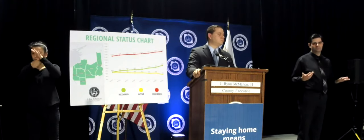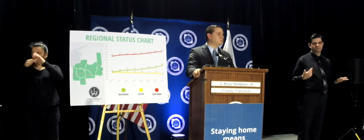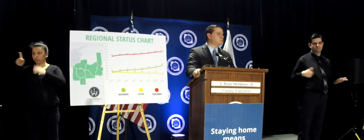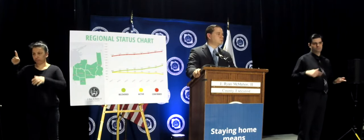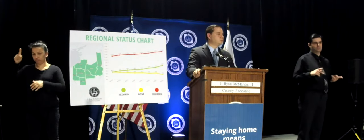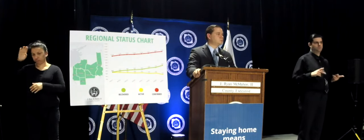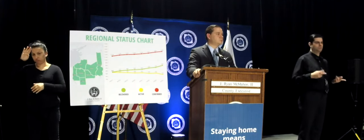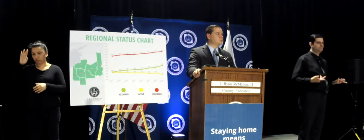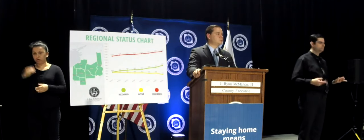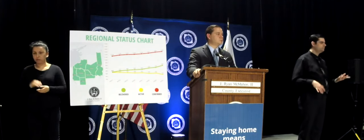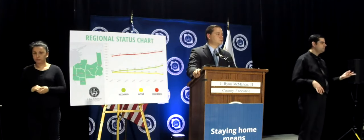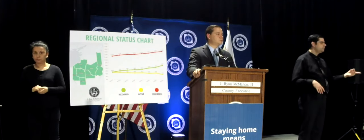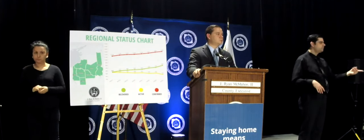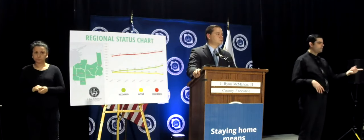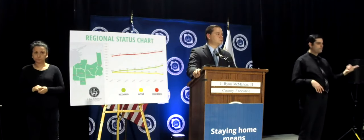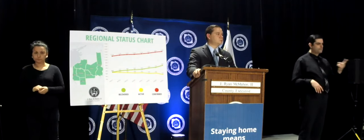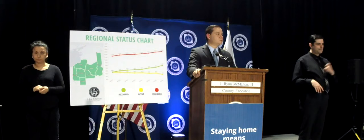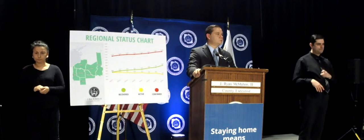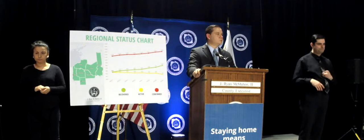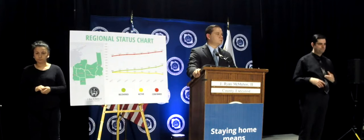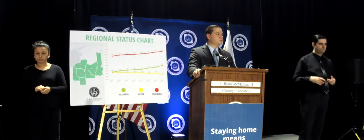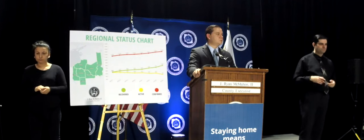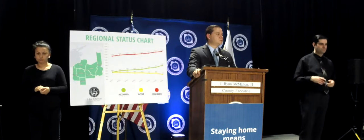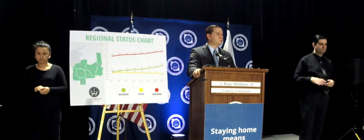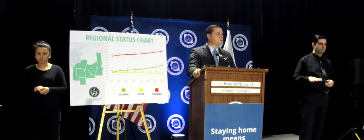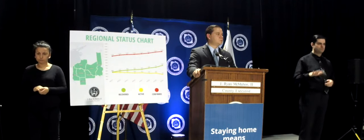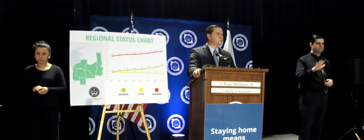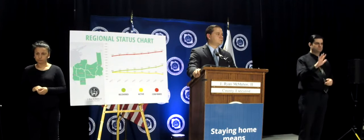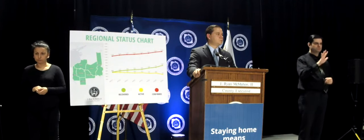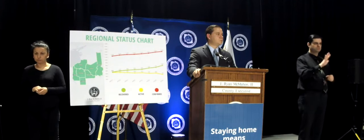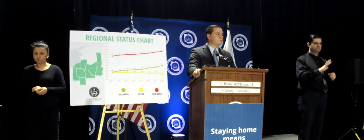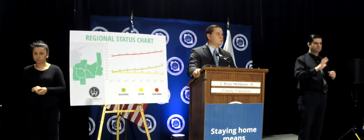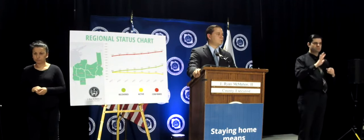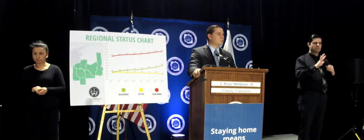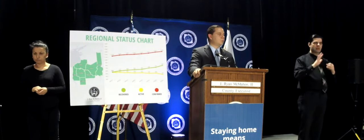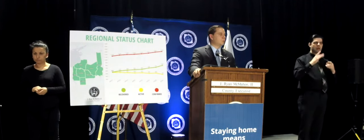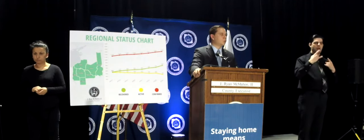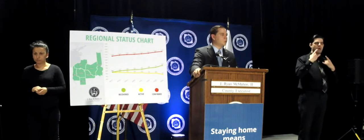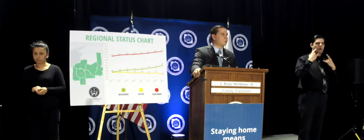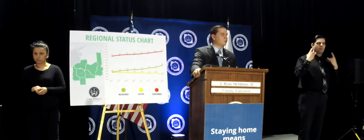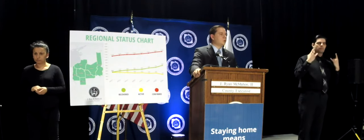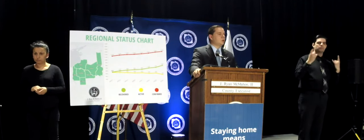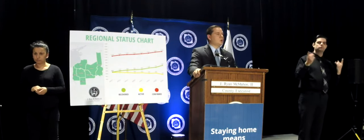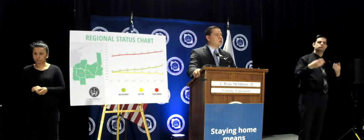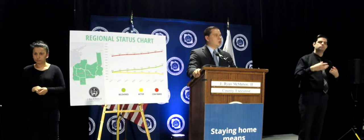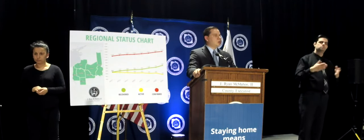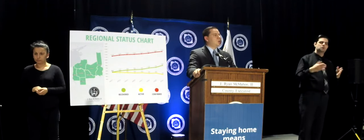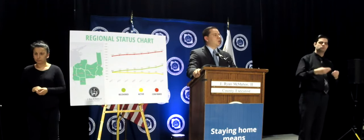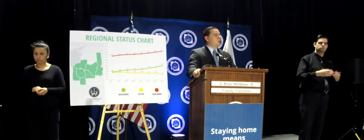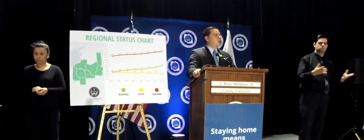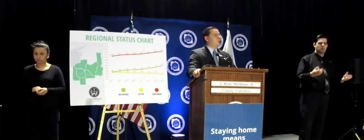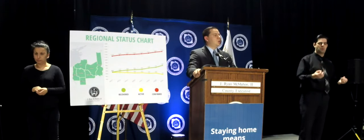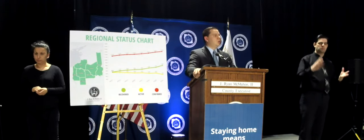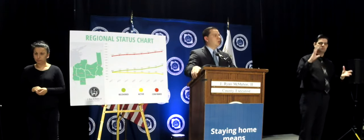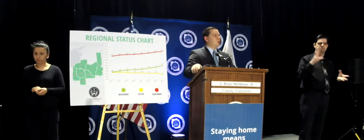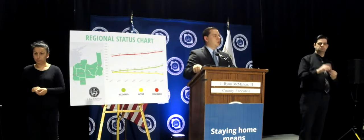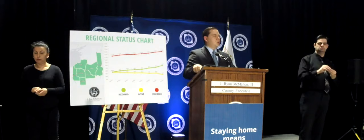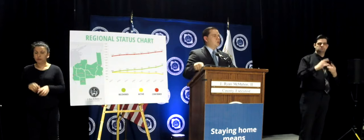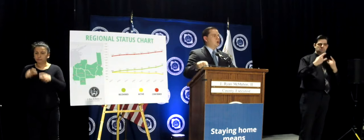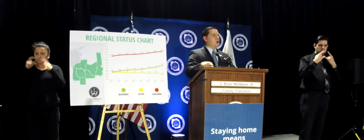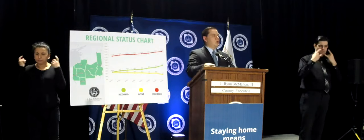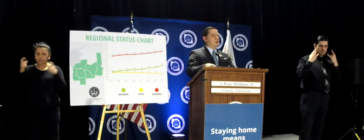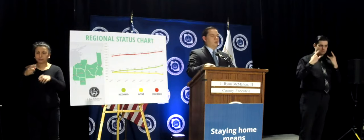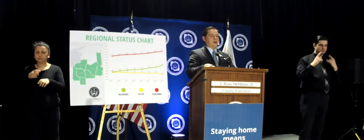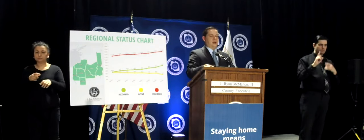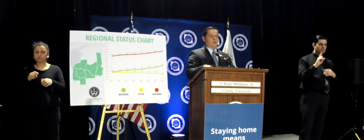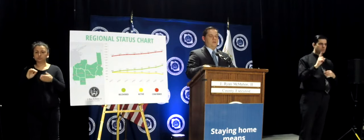Roughly how many masks are you going to distribute to the community, and how's that going to work? Are you going to choose places, or are they going to ask for them?